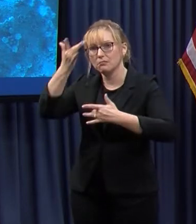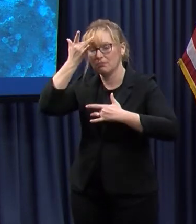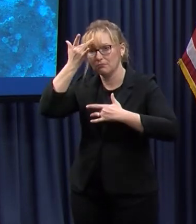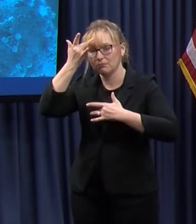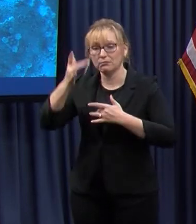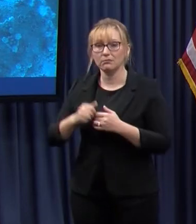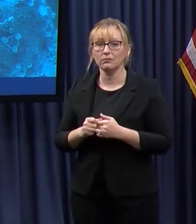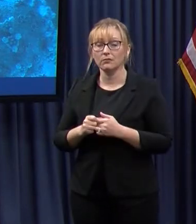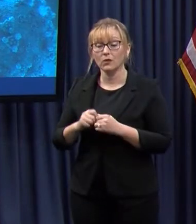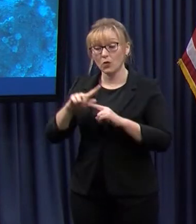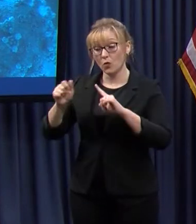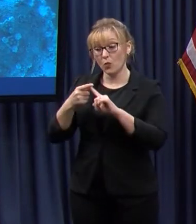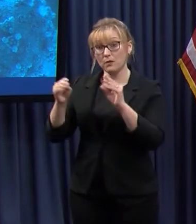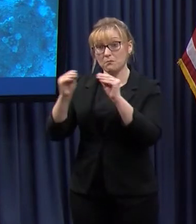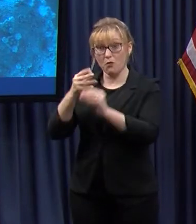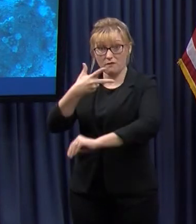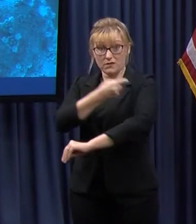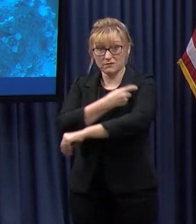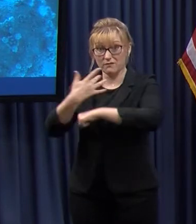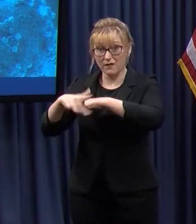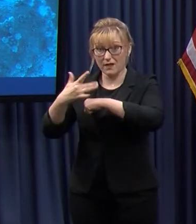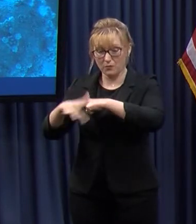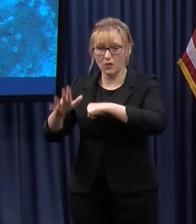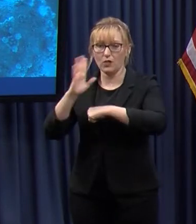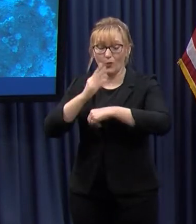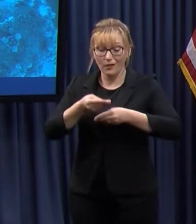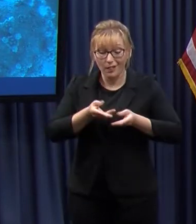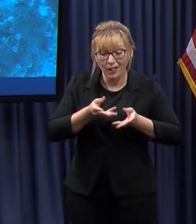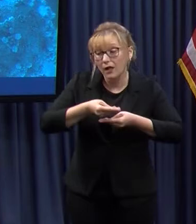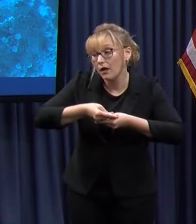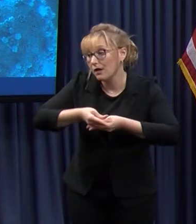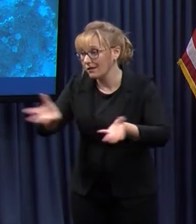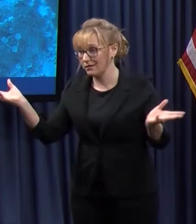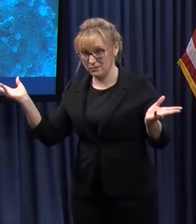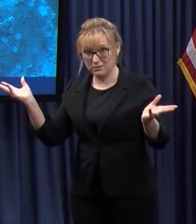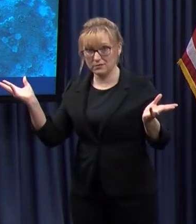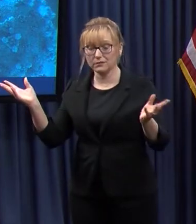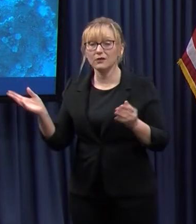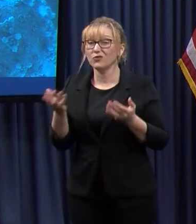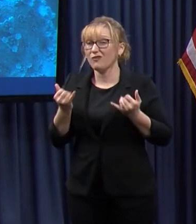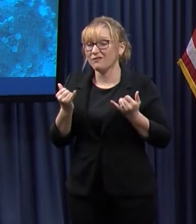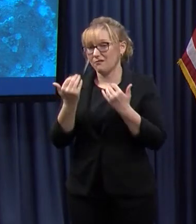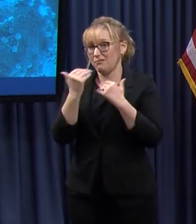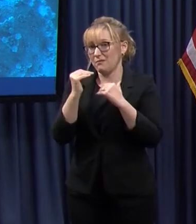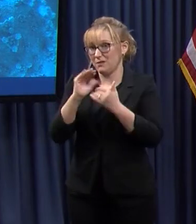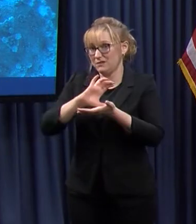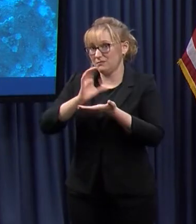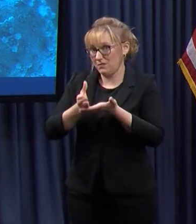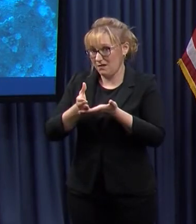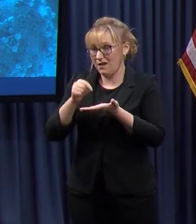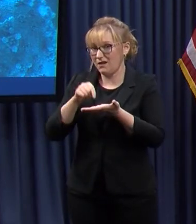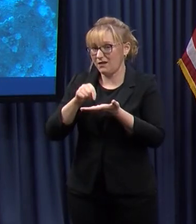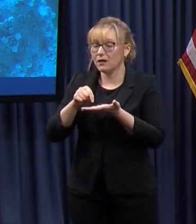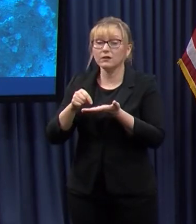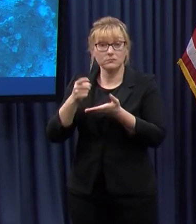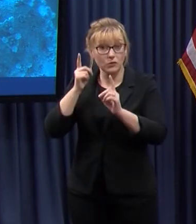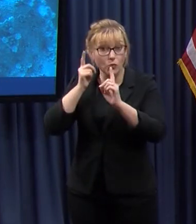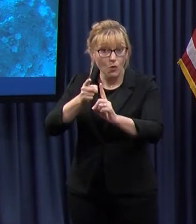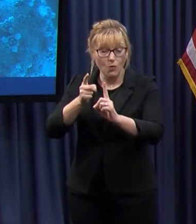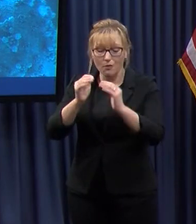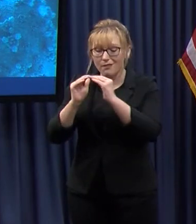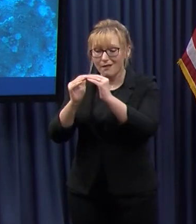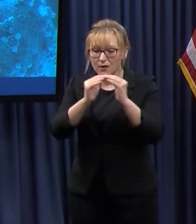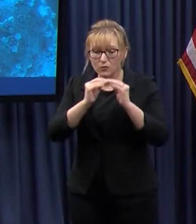people will be able to get the vaccine. As long as there is limited supply, we will work towards equitable